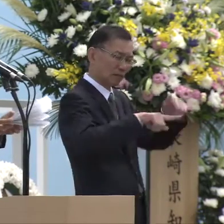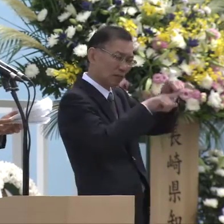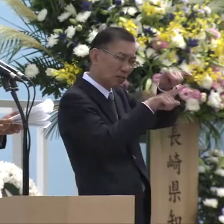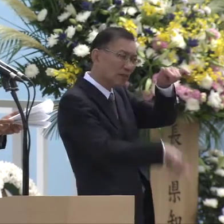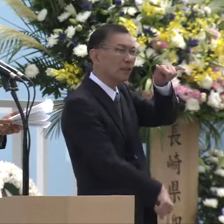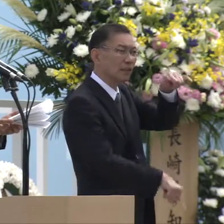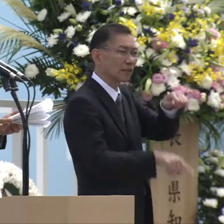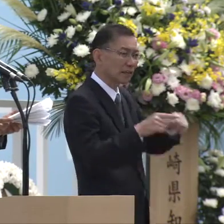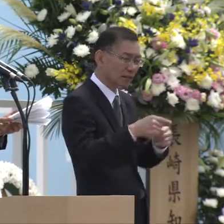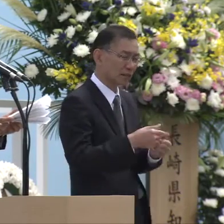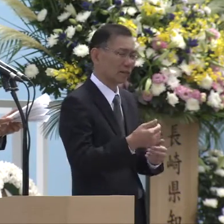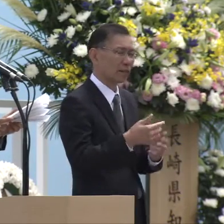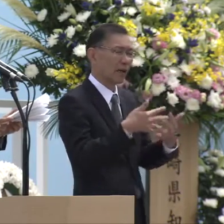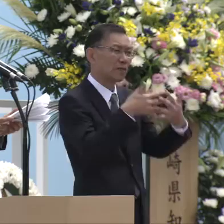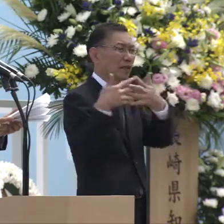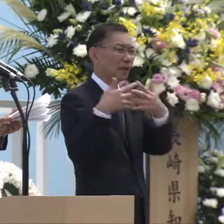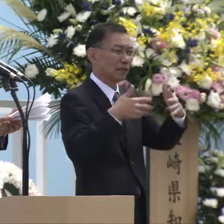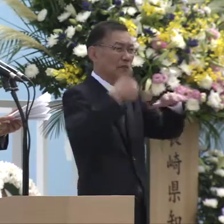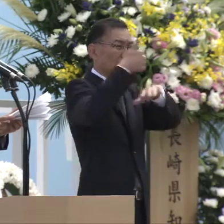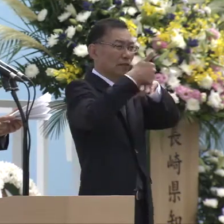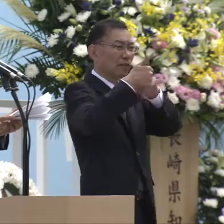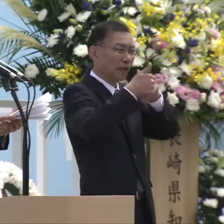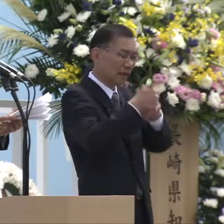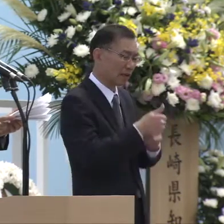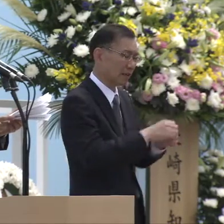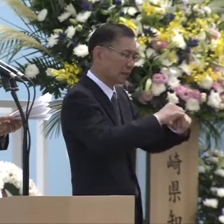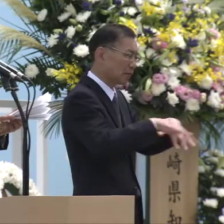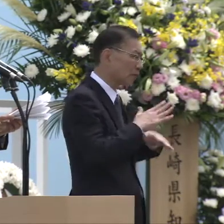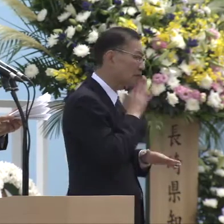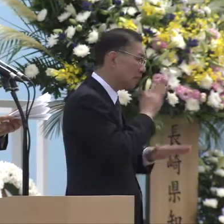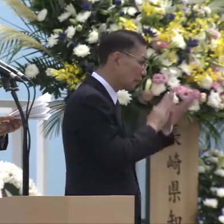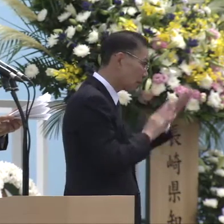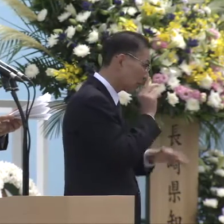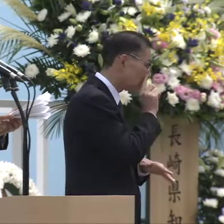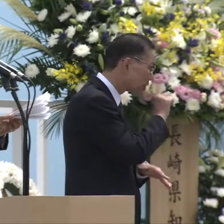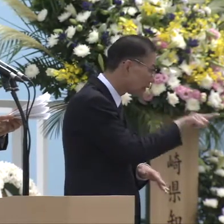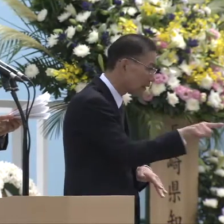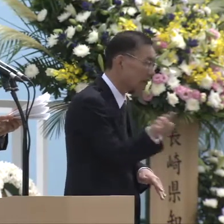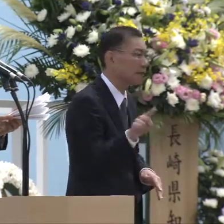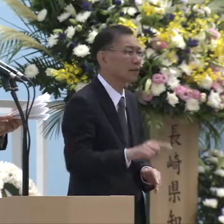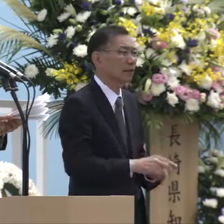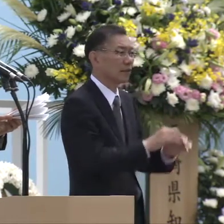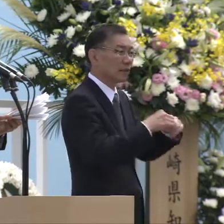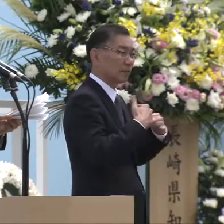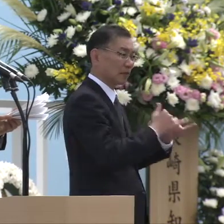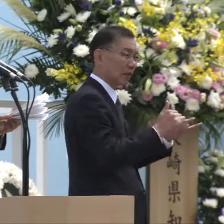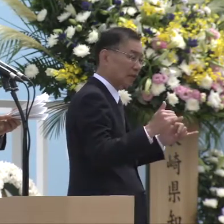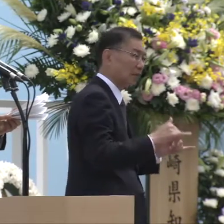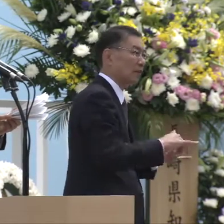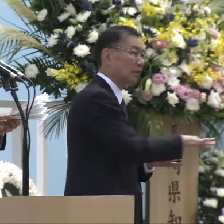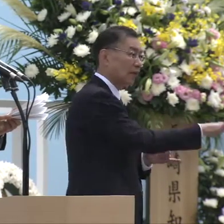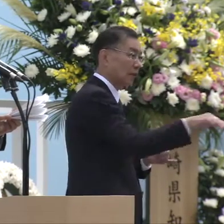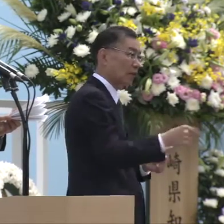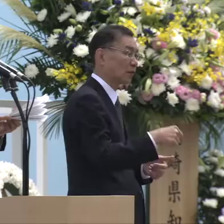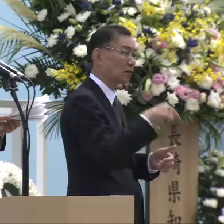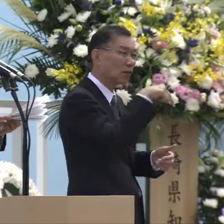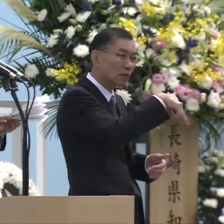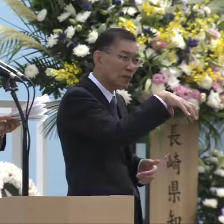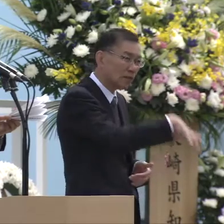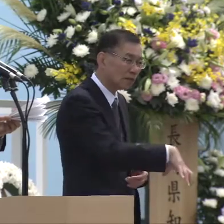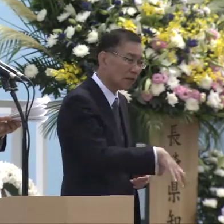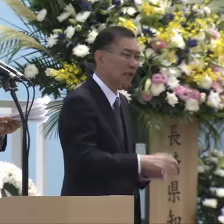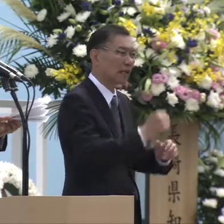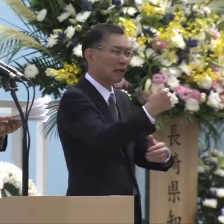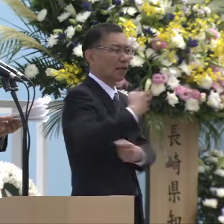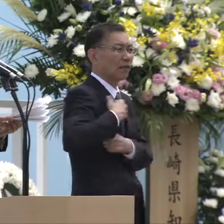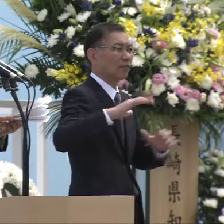The president of the only nation to have used nuclear weapons witnessed the realities of atomic bombing and, in the presence